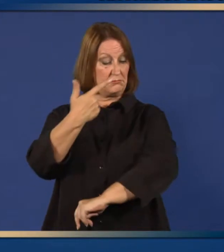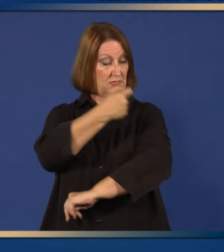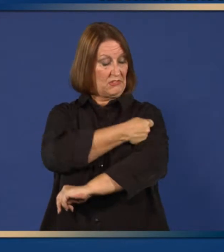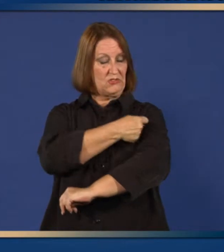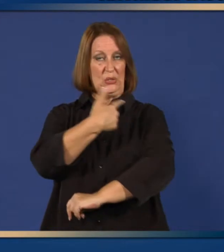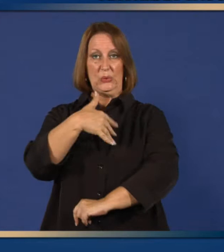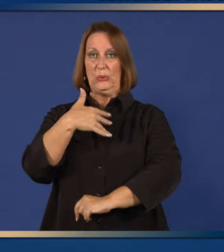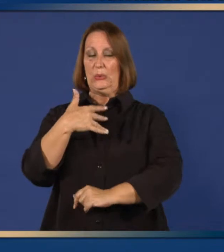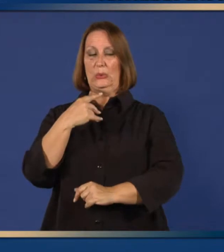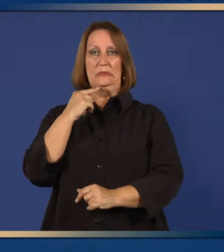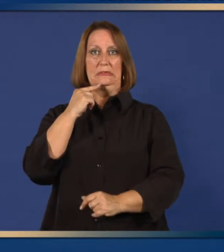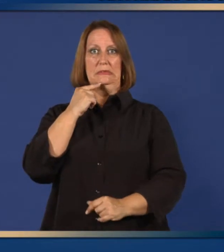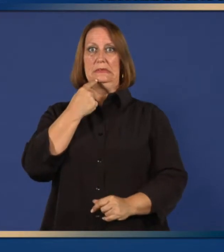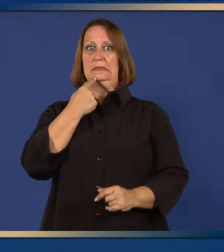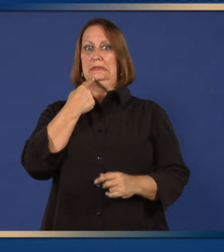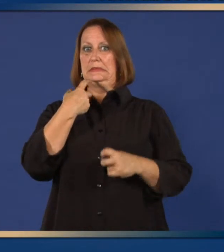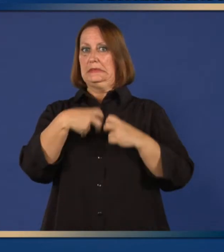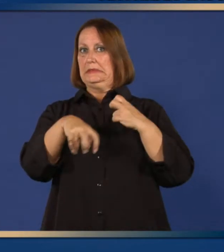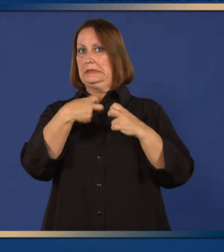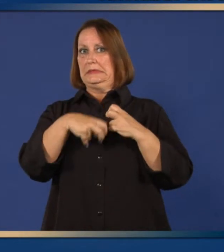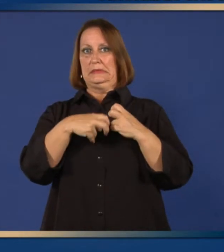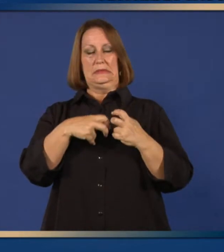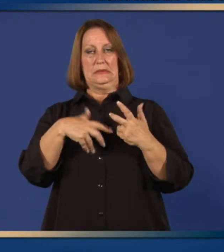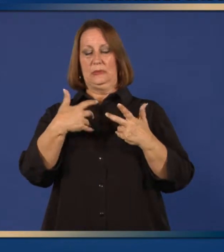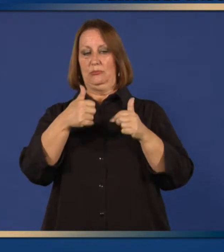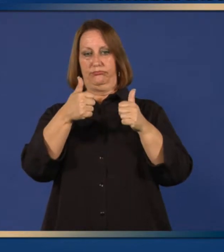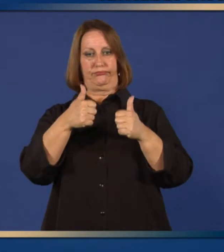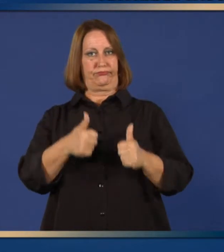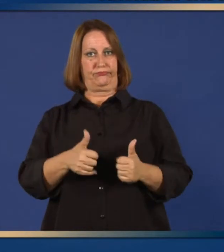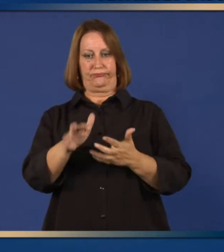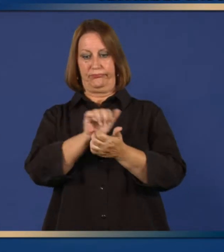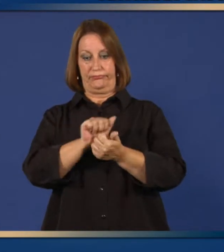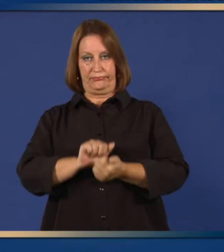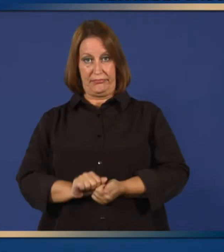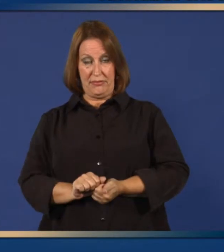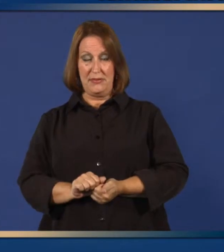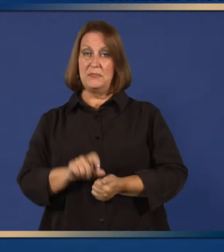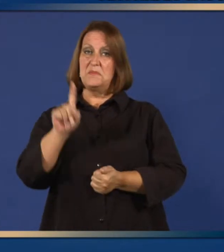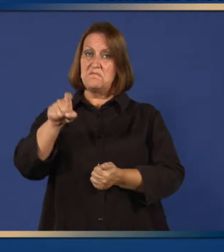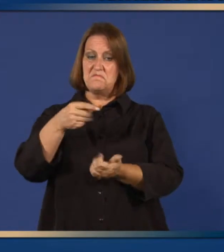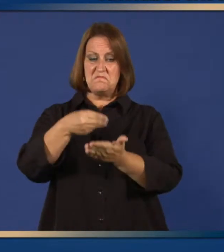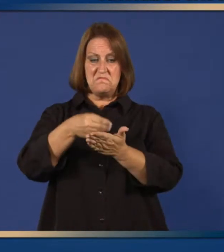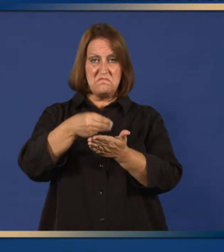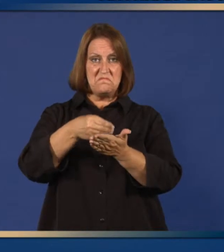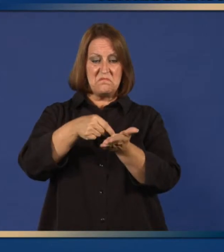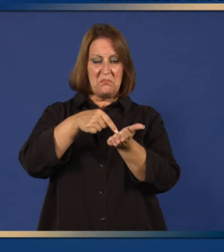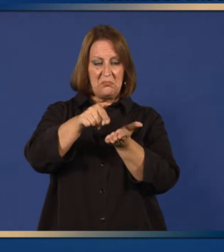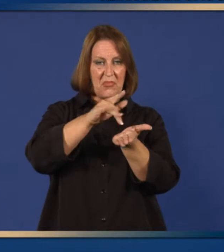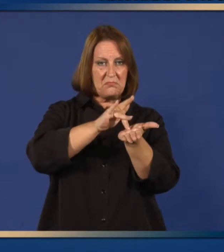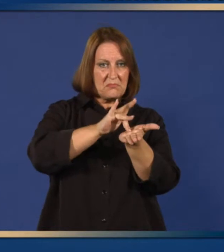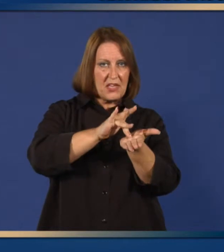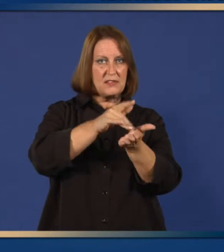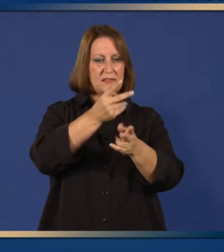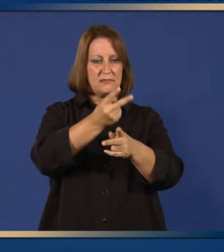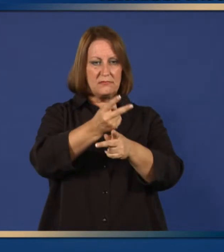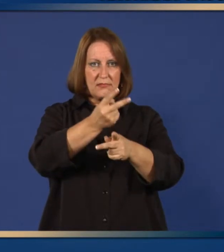other specific expenses of certain individuals who have a serious reaction to this vaccine.